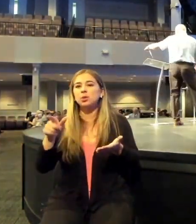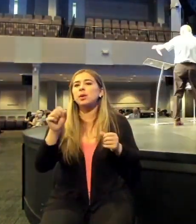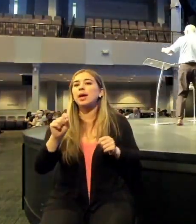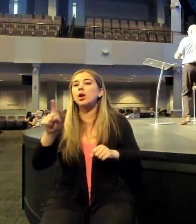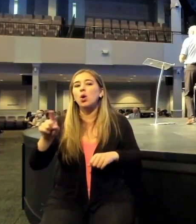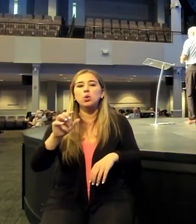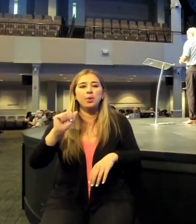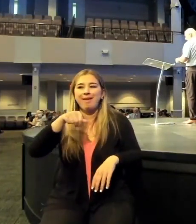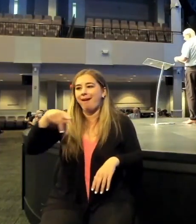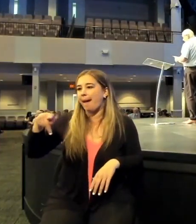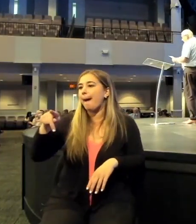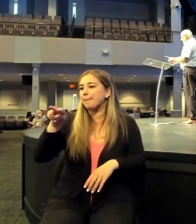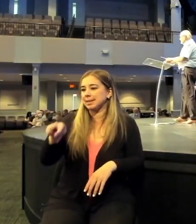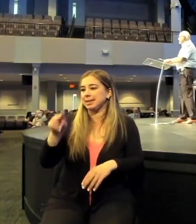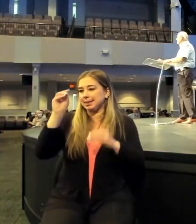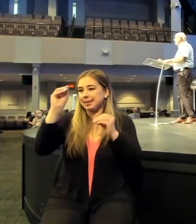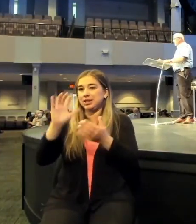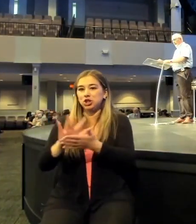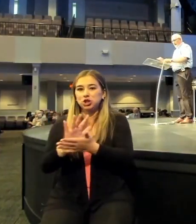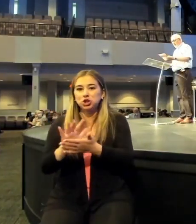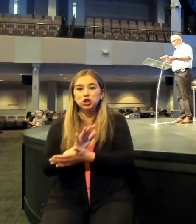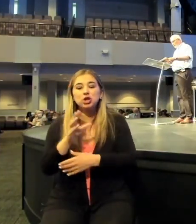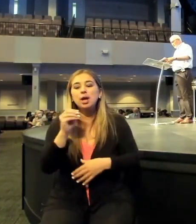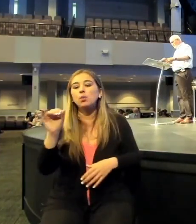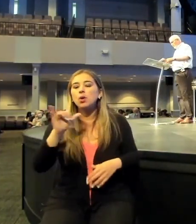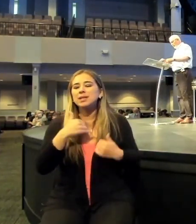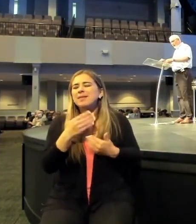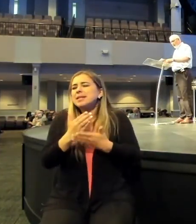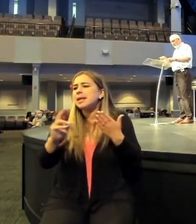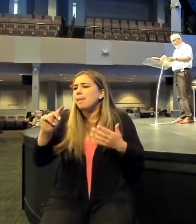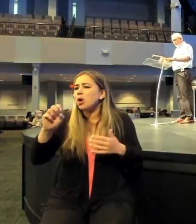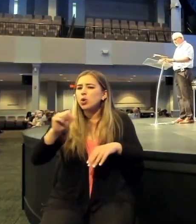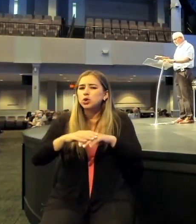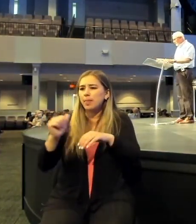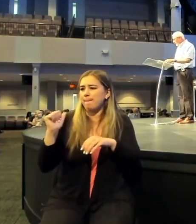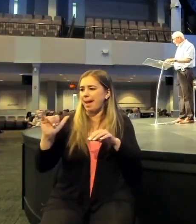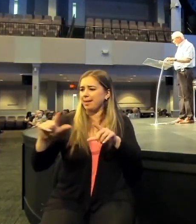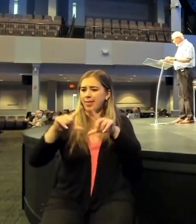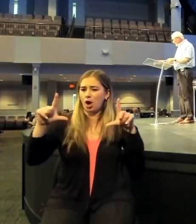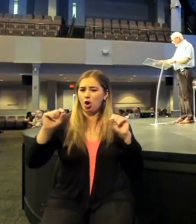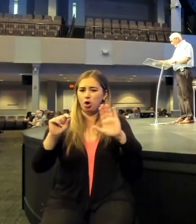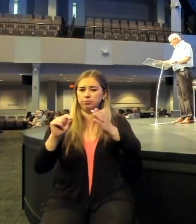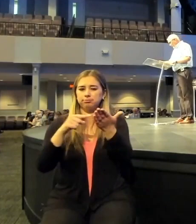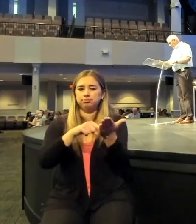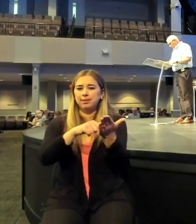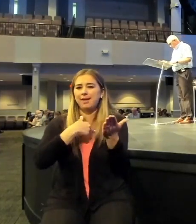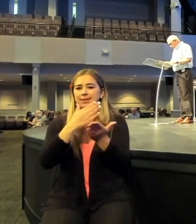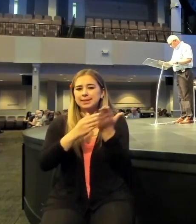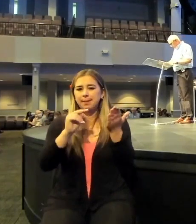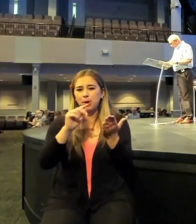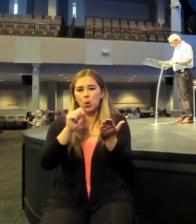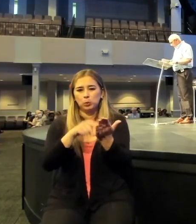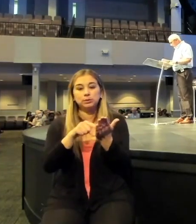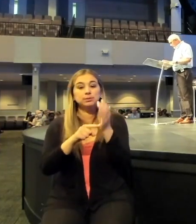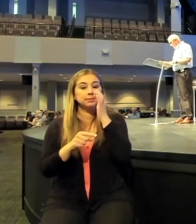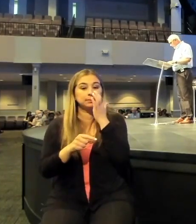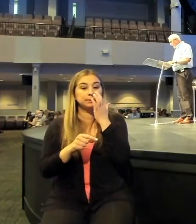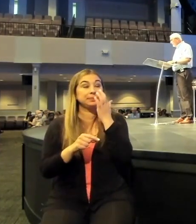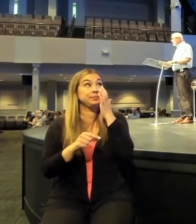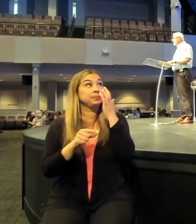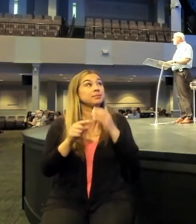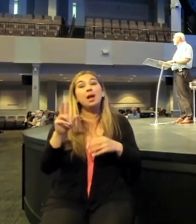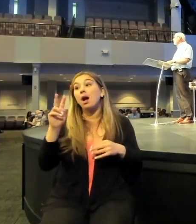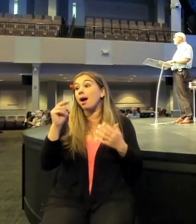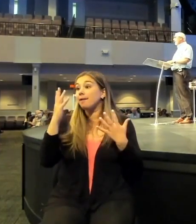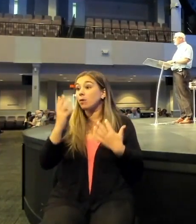the MyCOR app, or also you'll find some notes on the back of our bulletin today. The unfortunate thing that happened this